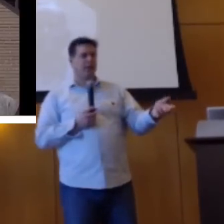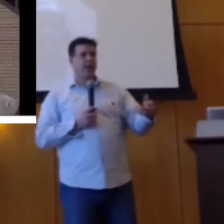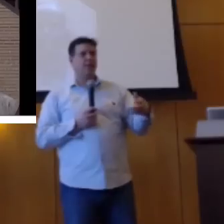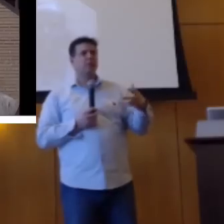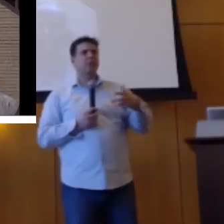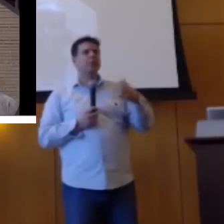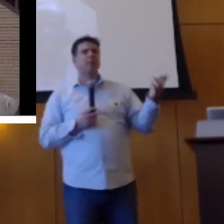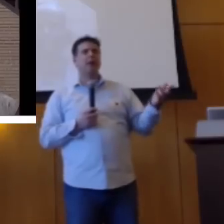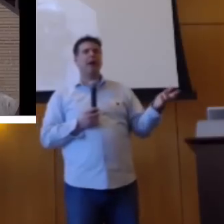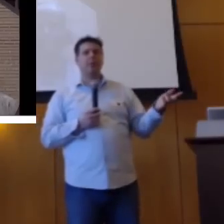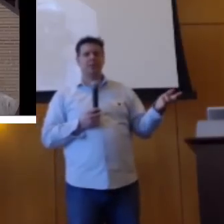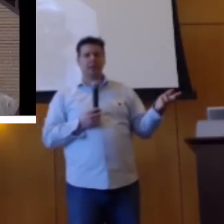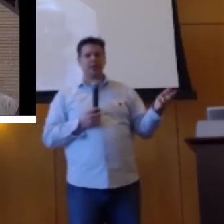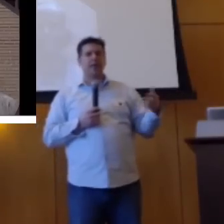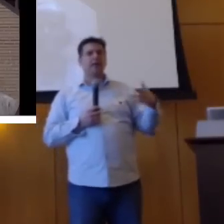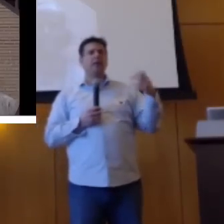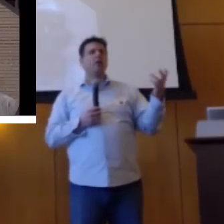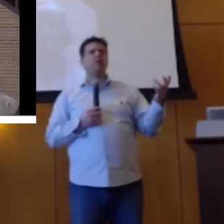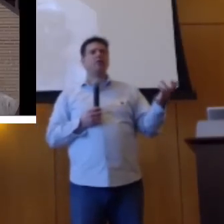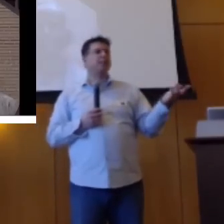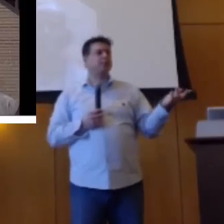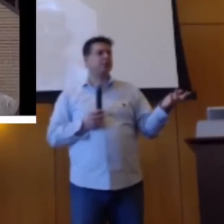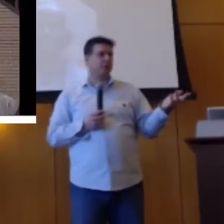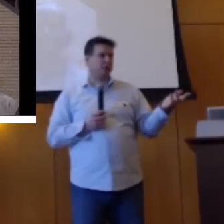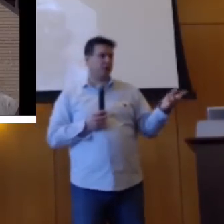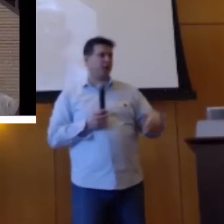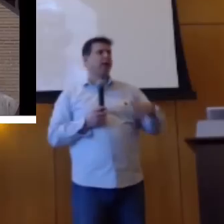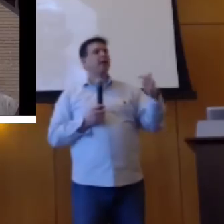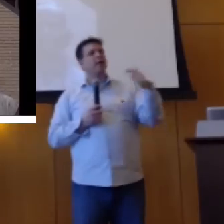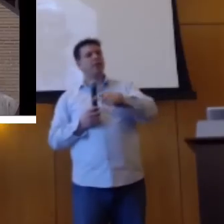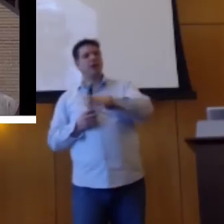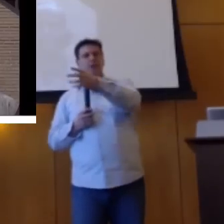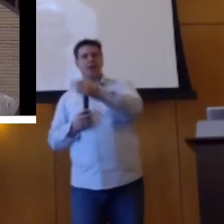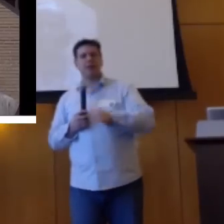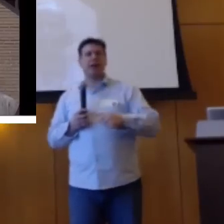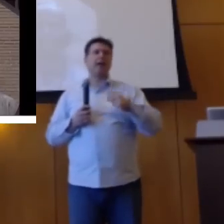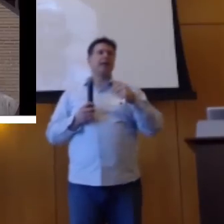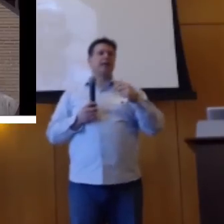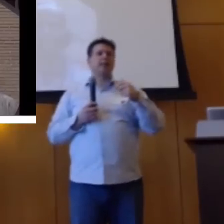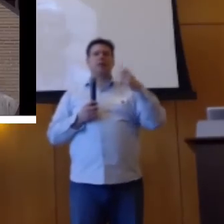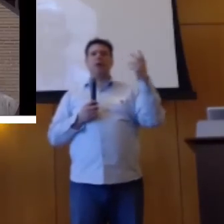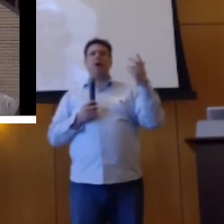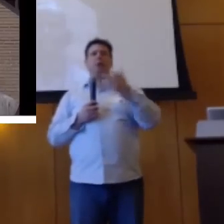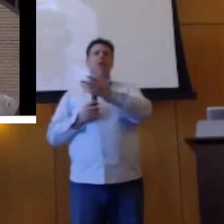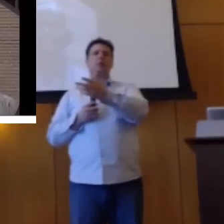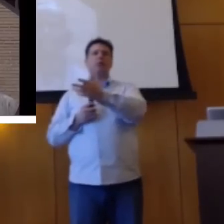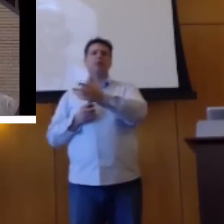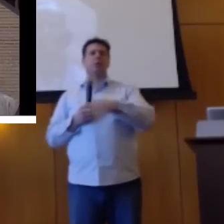It was completely by happenstance that he heard this exhibition that was occurring. He went there, saw this guy, and said, wow, I want to learn what you're